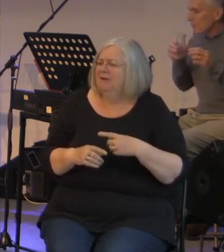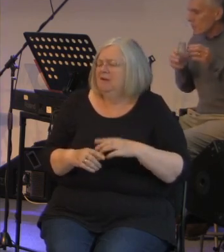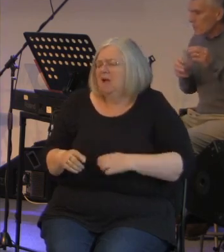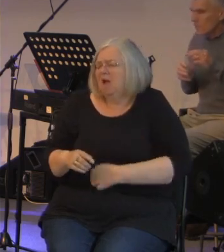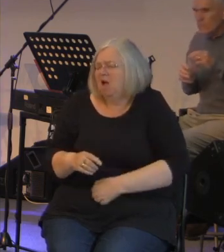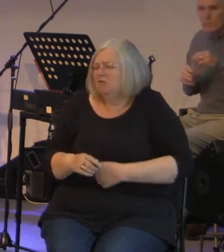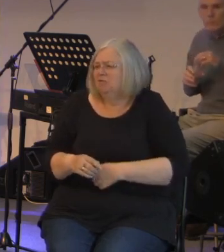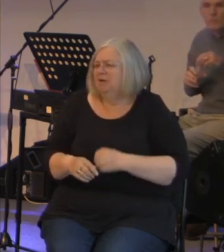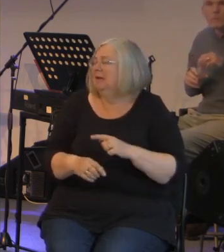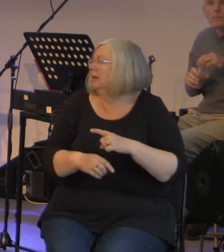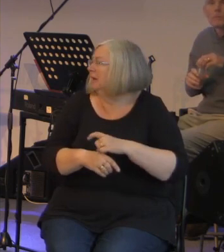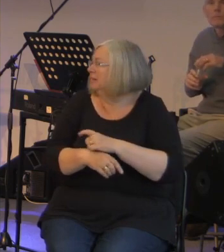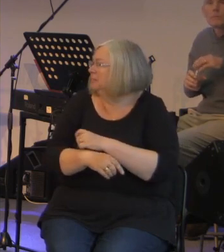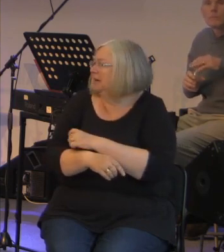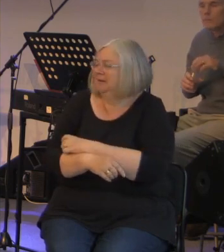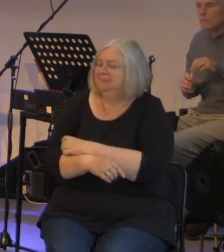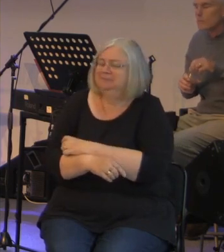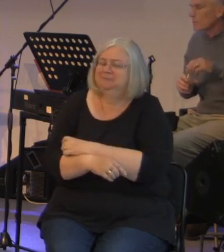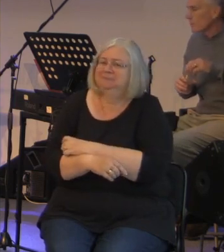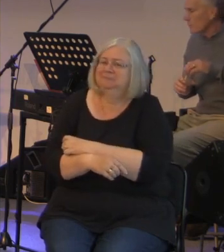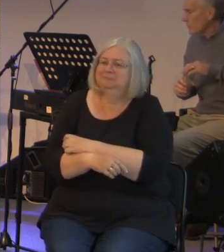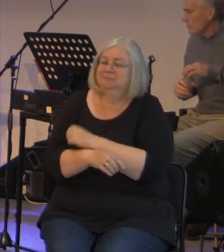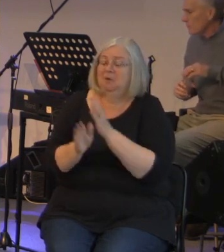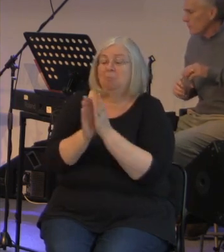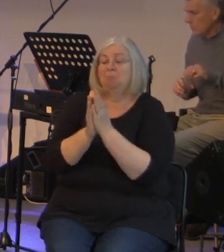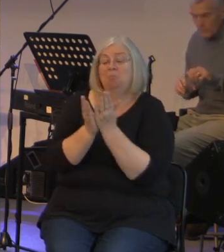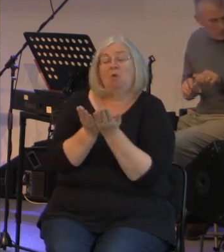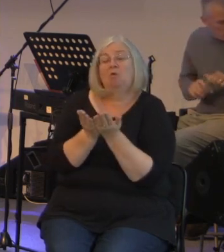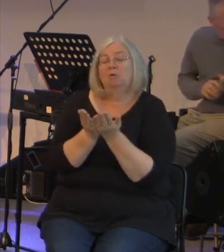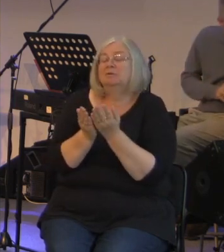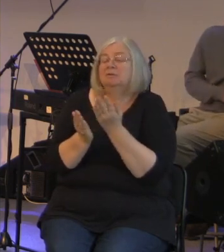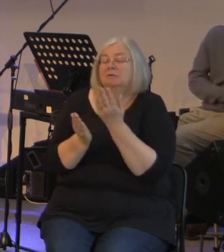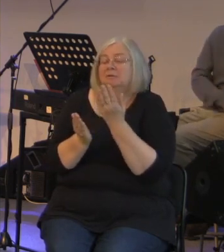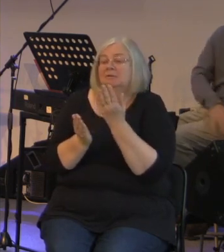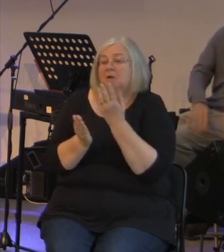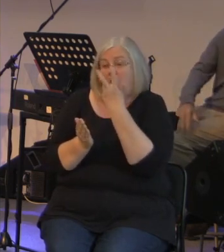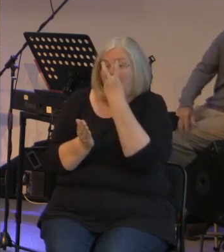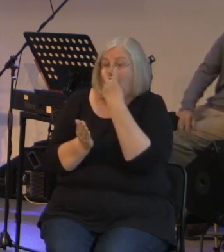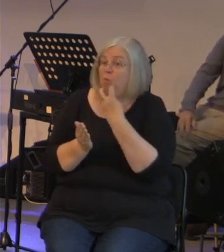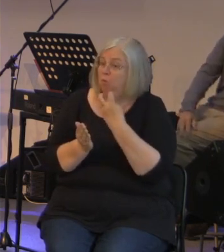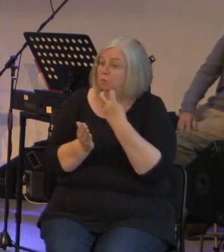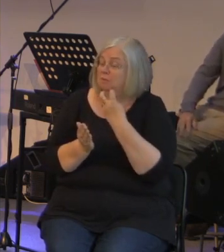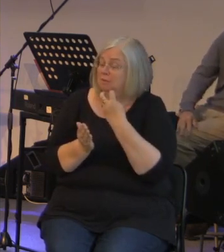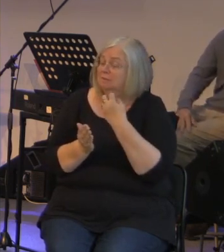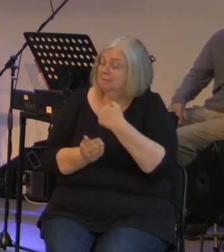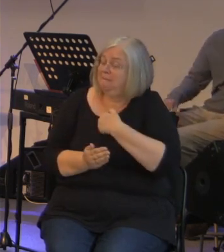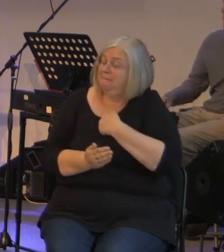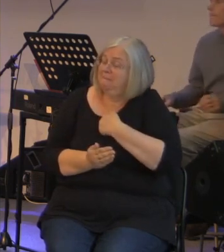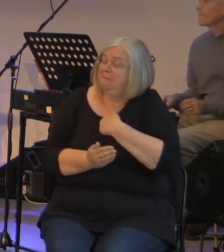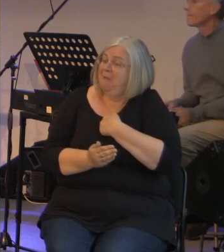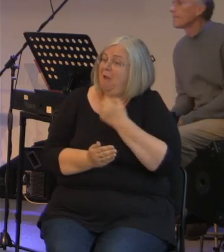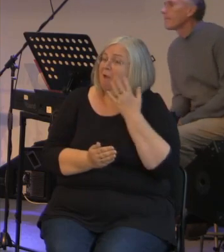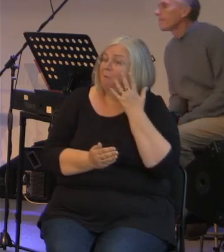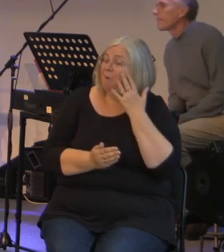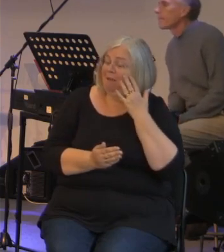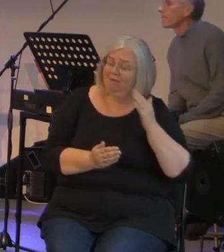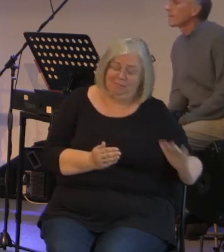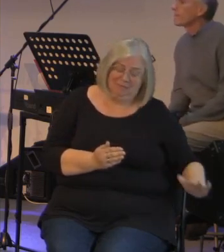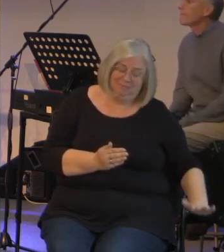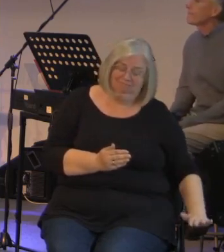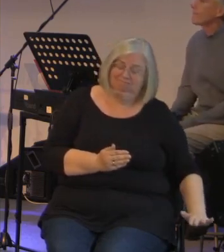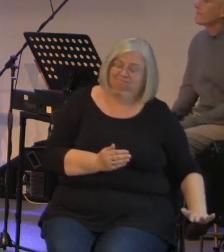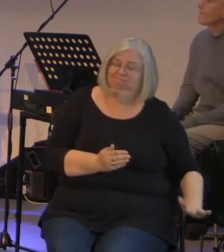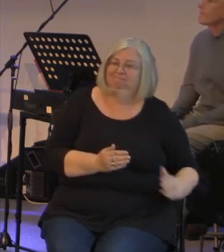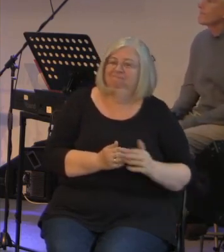this book right here, quite the antique version. This was actually mine when I was very tiny.